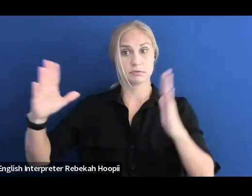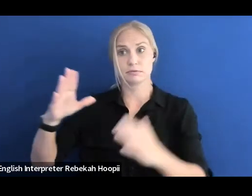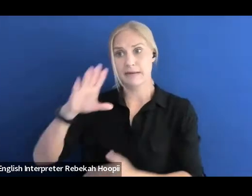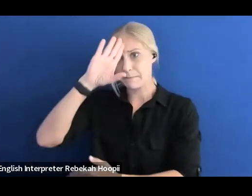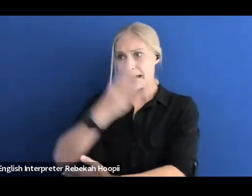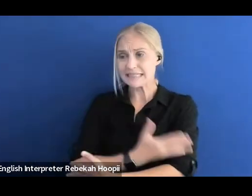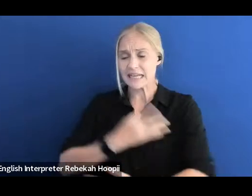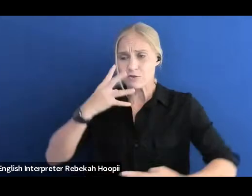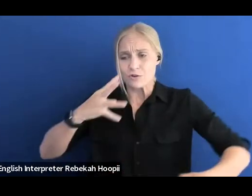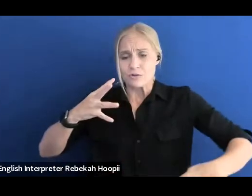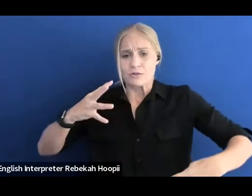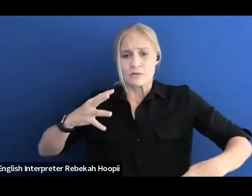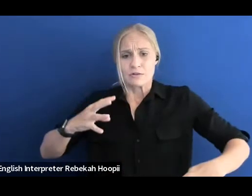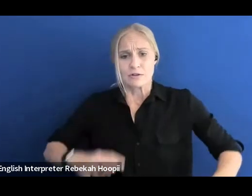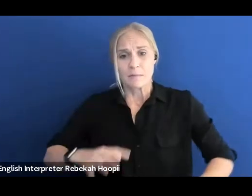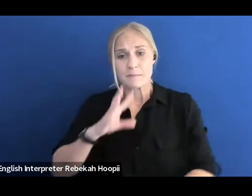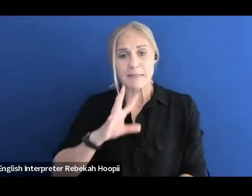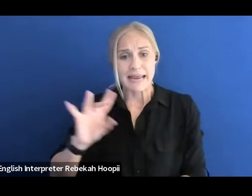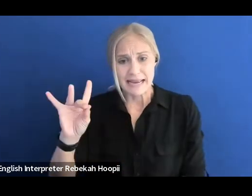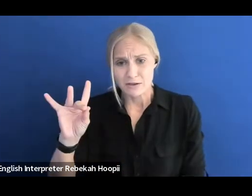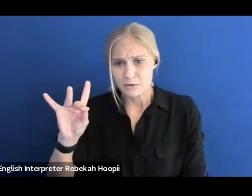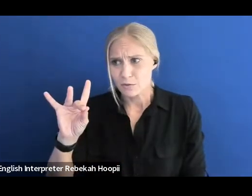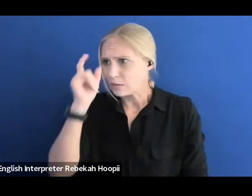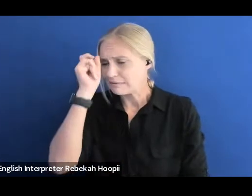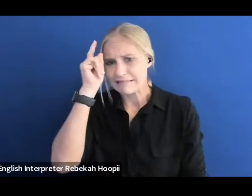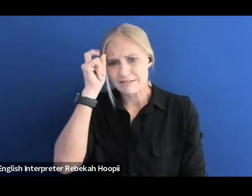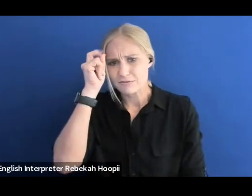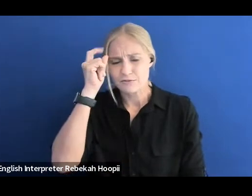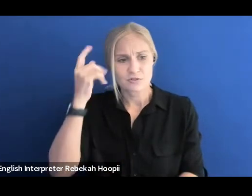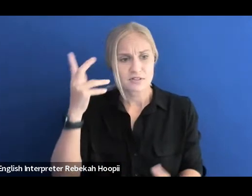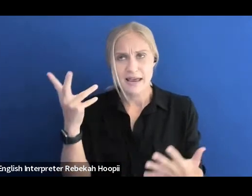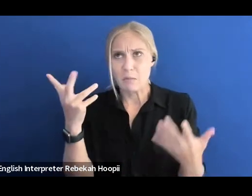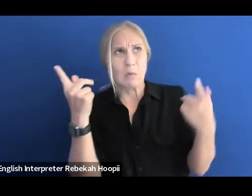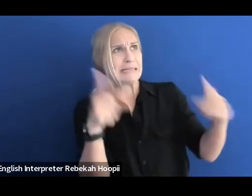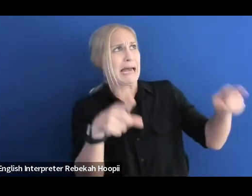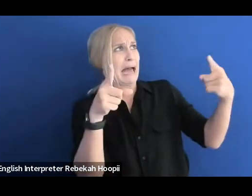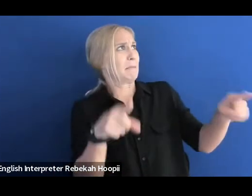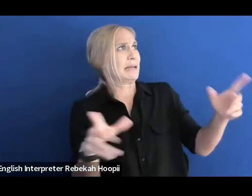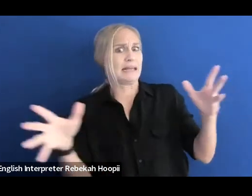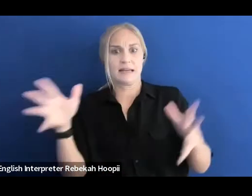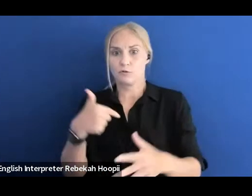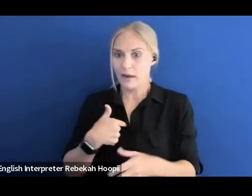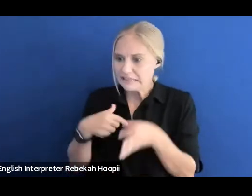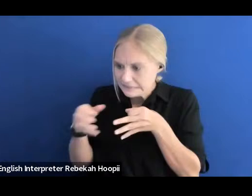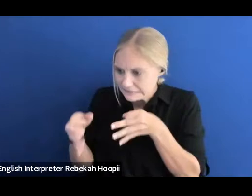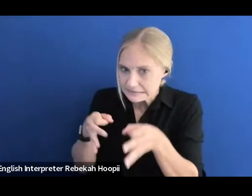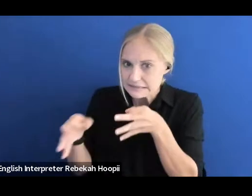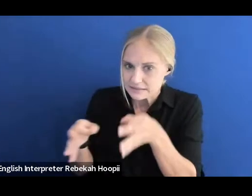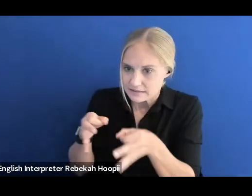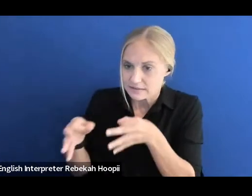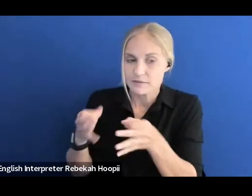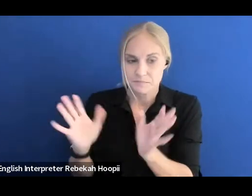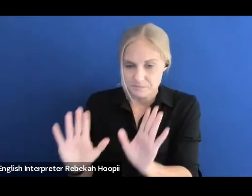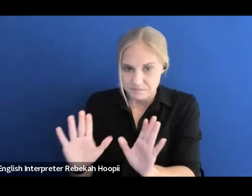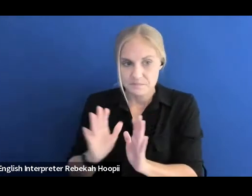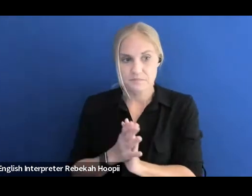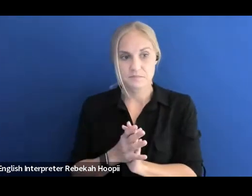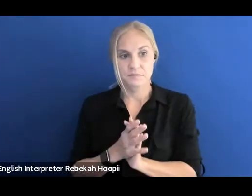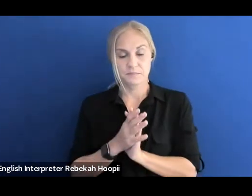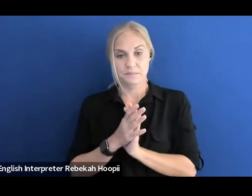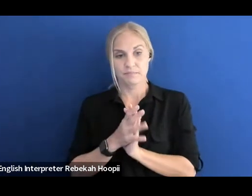cries, my 8-year-old, and he doesn't really understand what's going on, so I have to explain, you know,